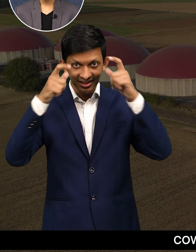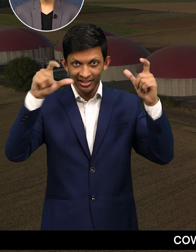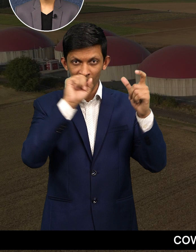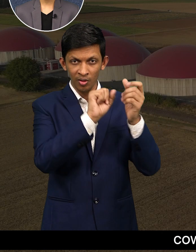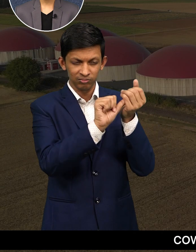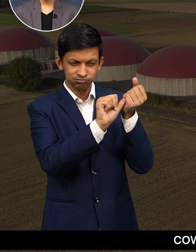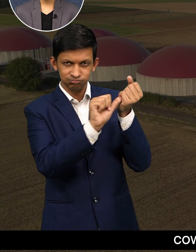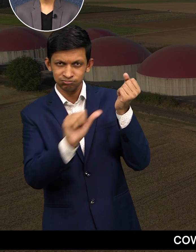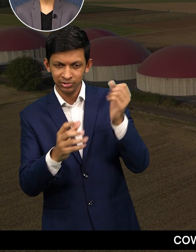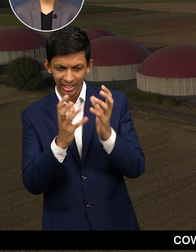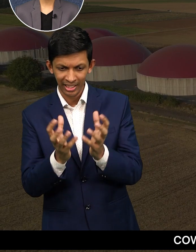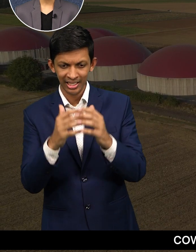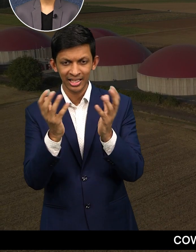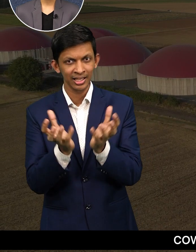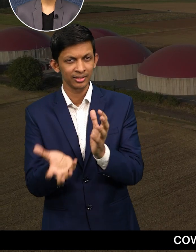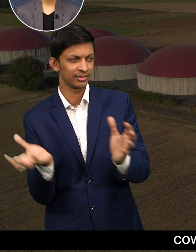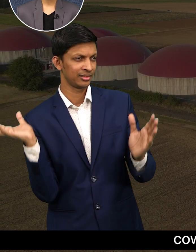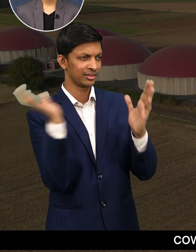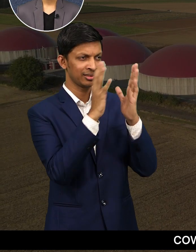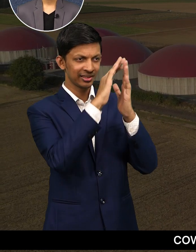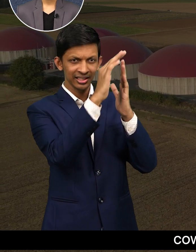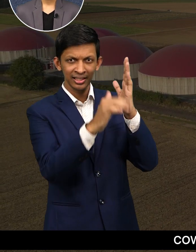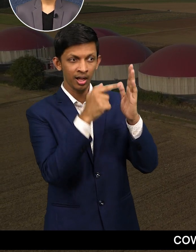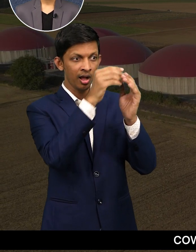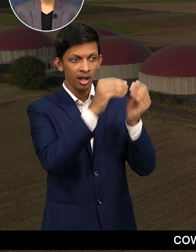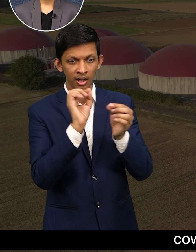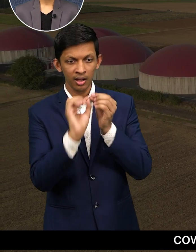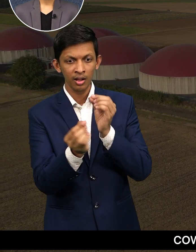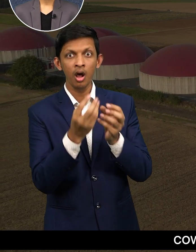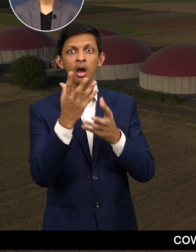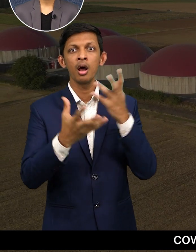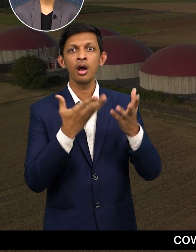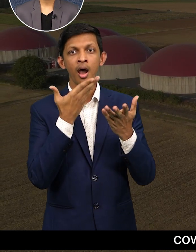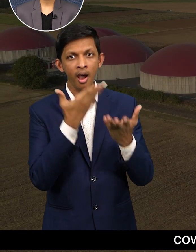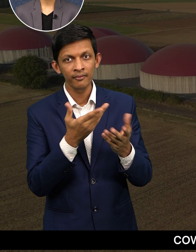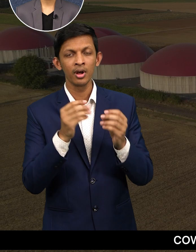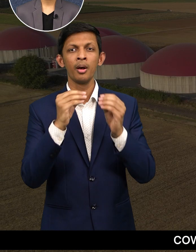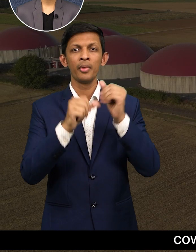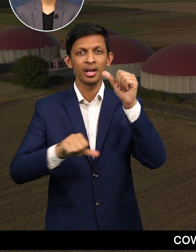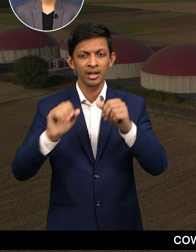cakes, biogas, etc.